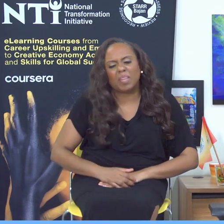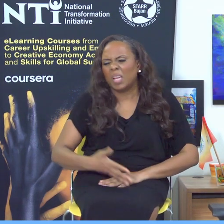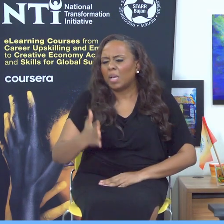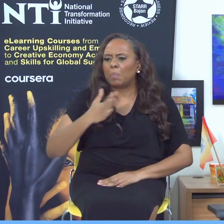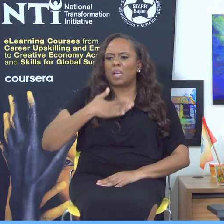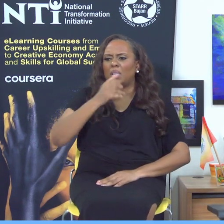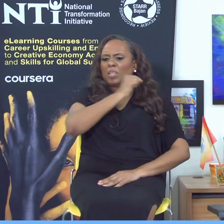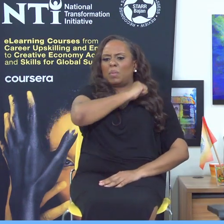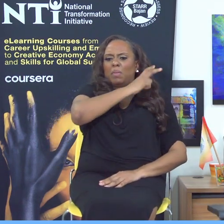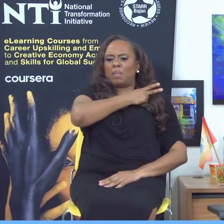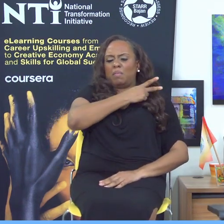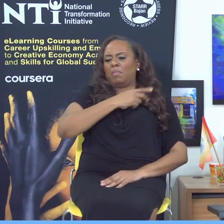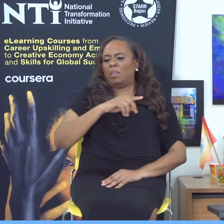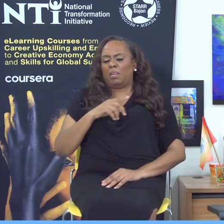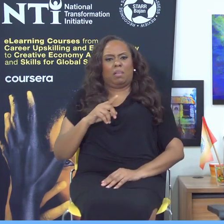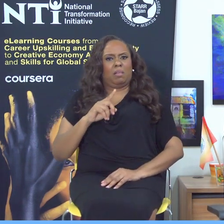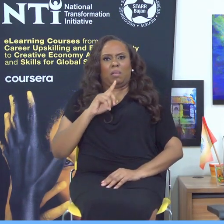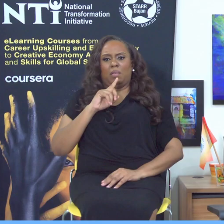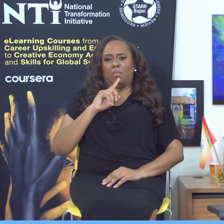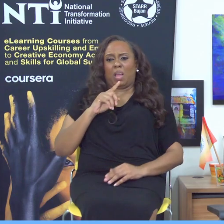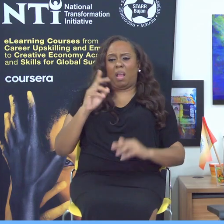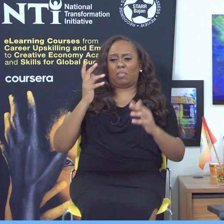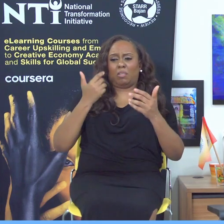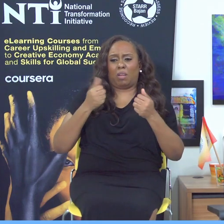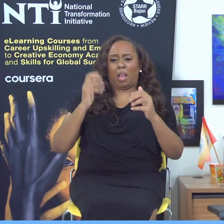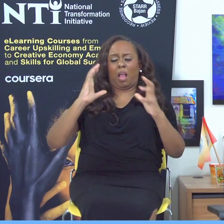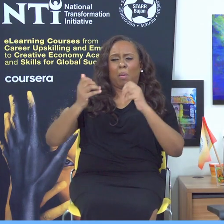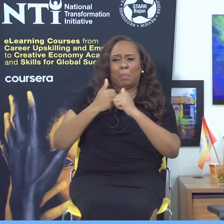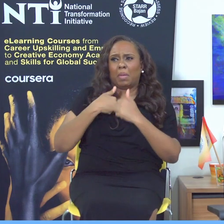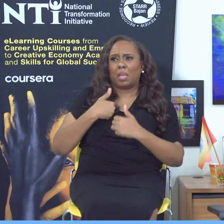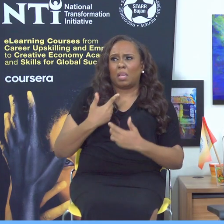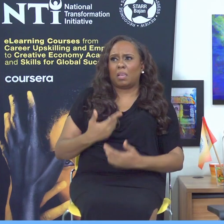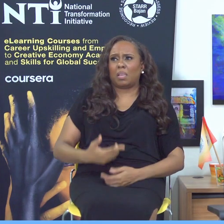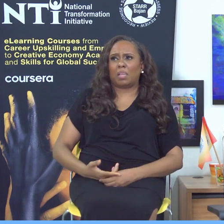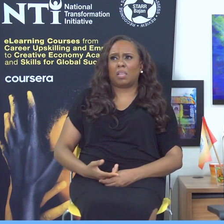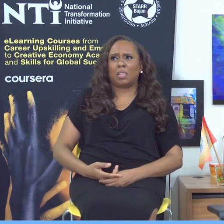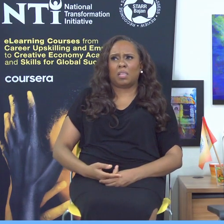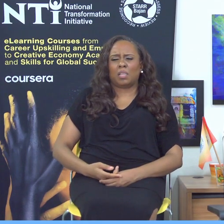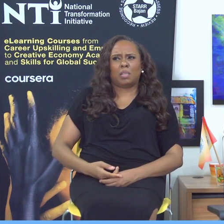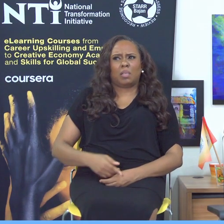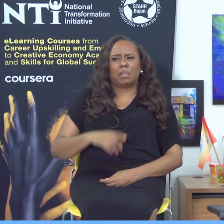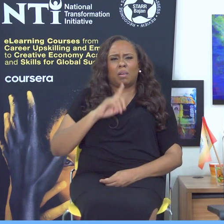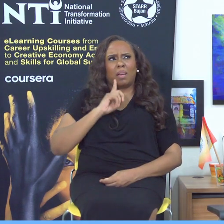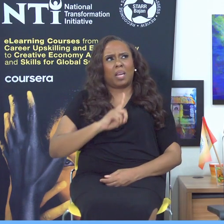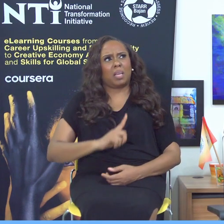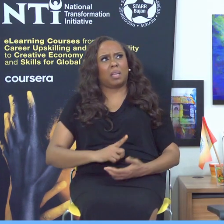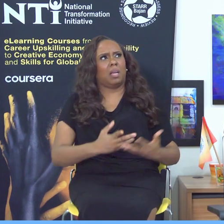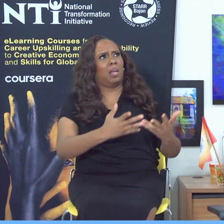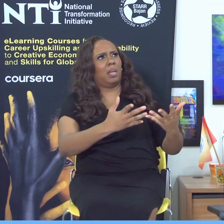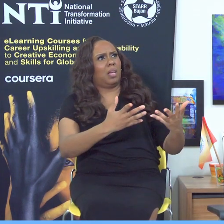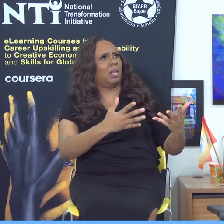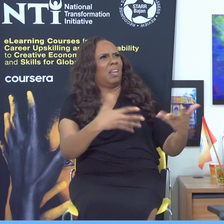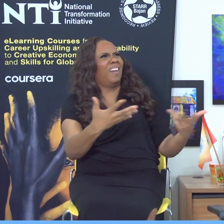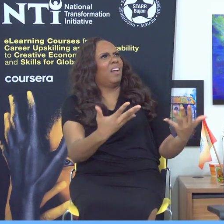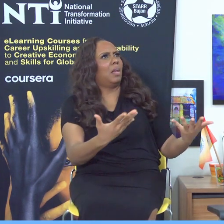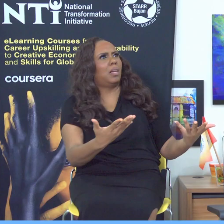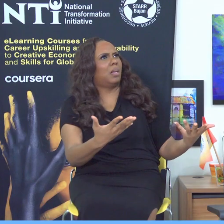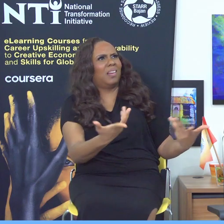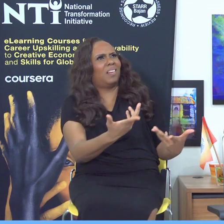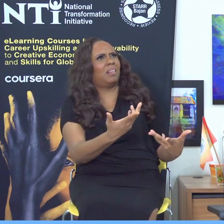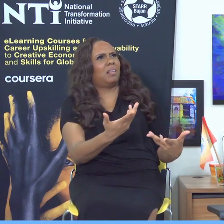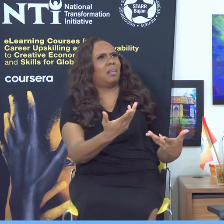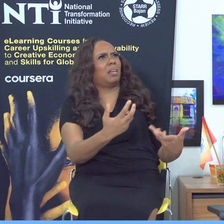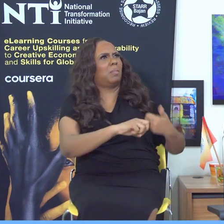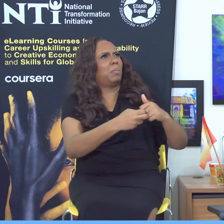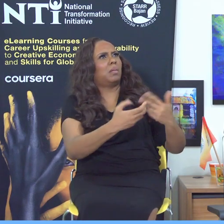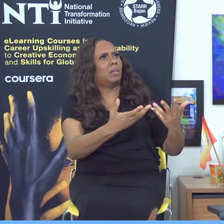me. Yeah, she was venting her frustration on me, right? And she was seeing, that's another part of it, she